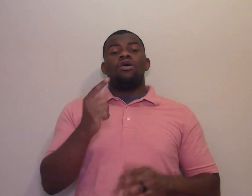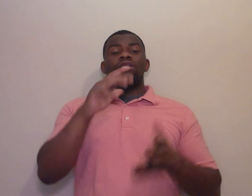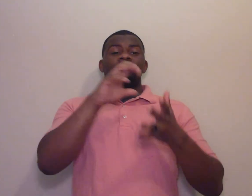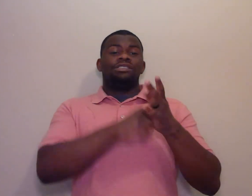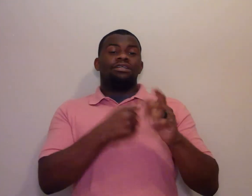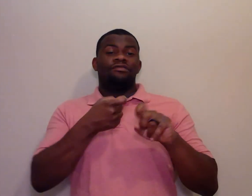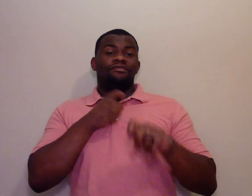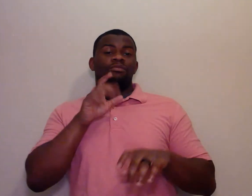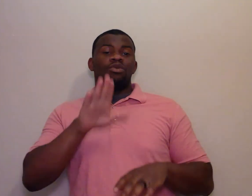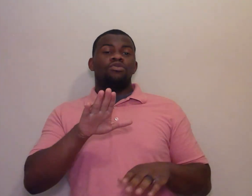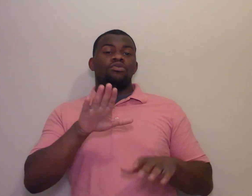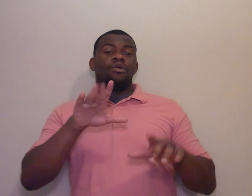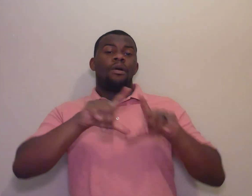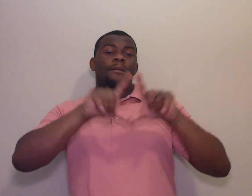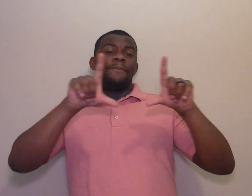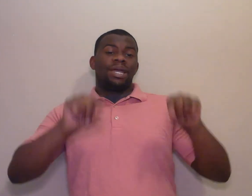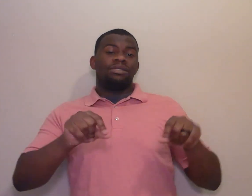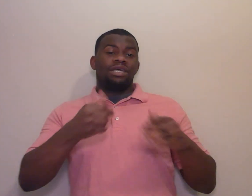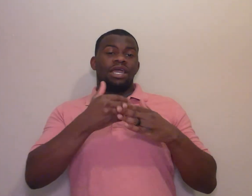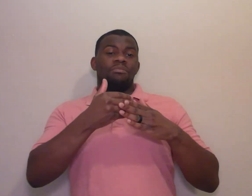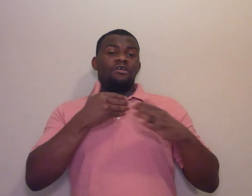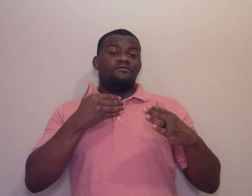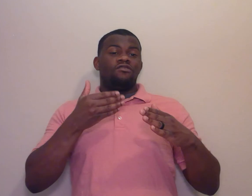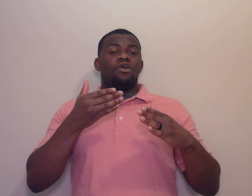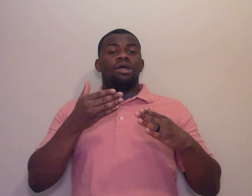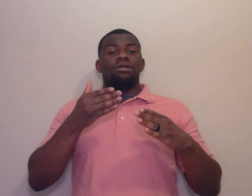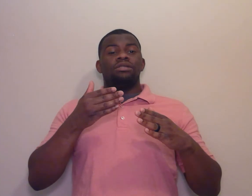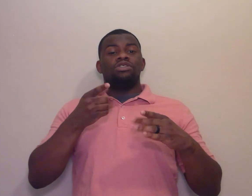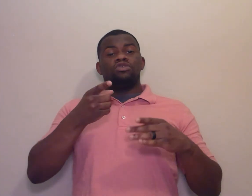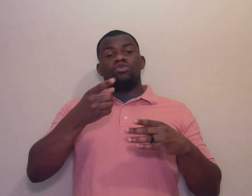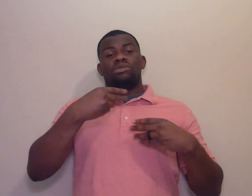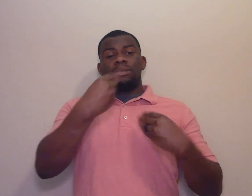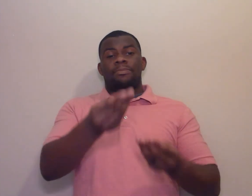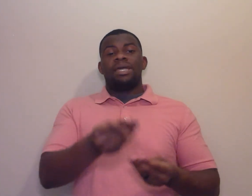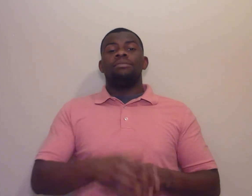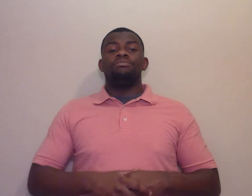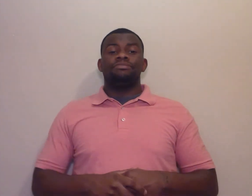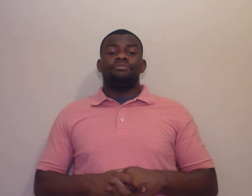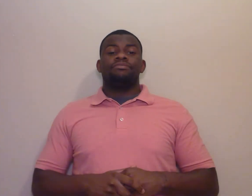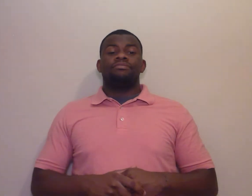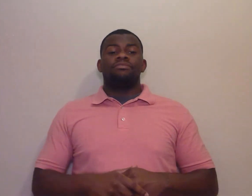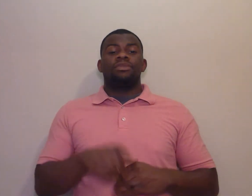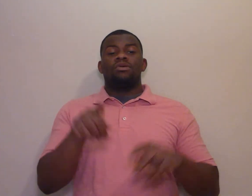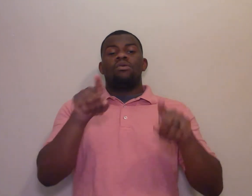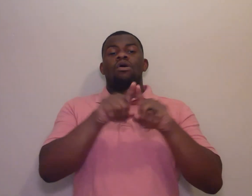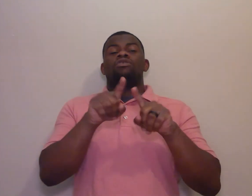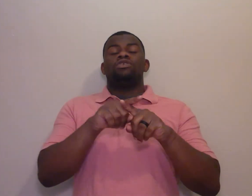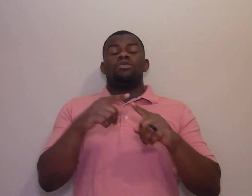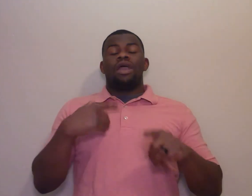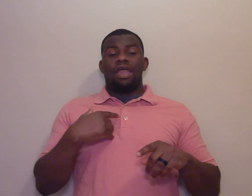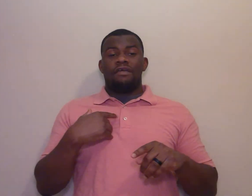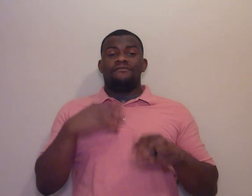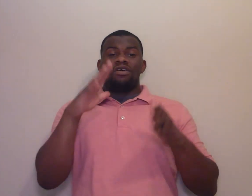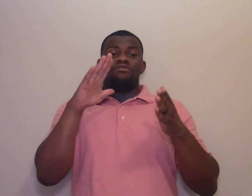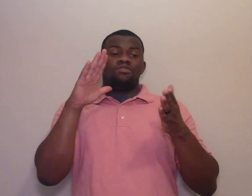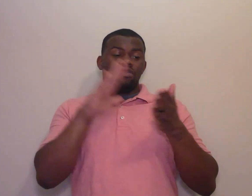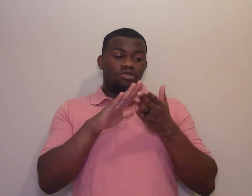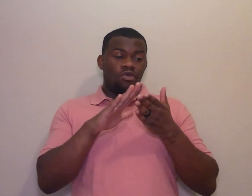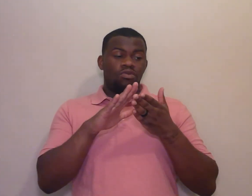to submit. The dependent children of employees also get a reduced tuition benefit equal to 50% of the